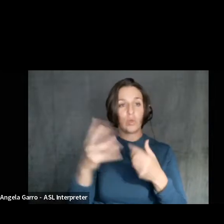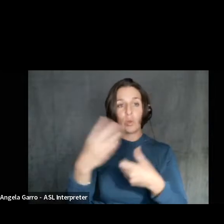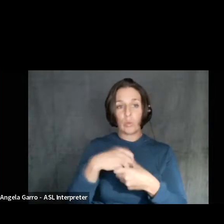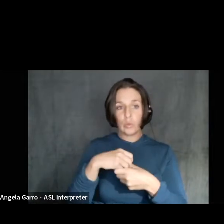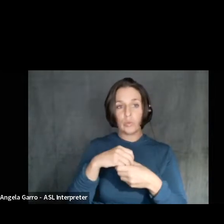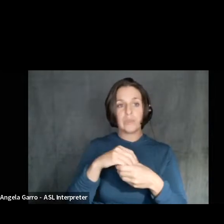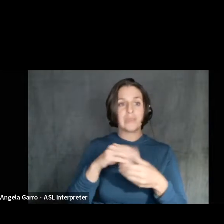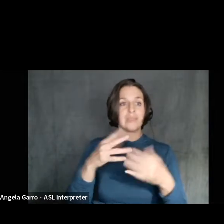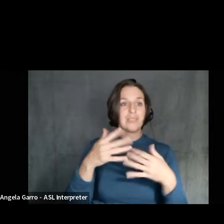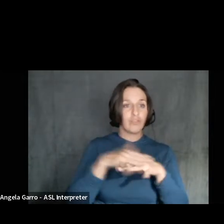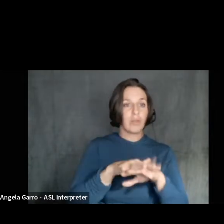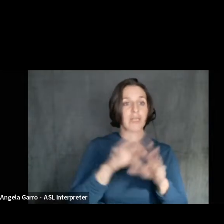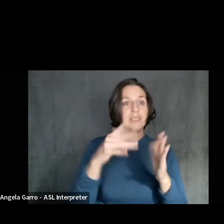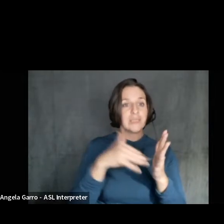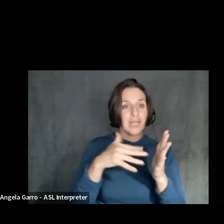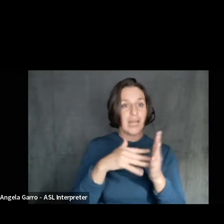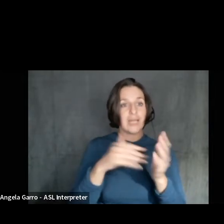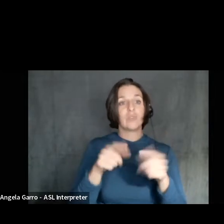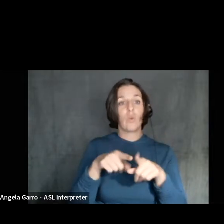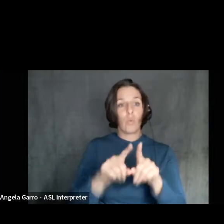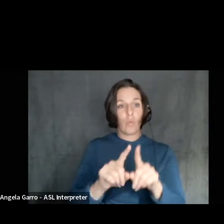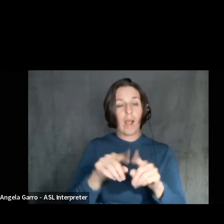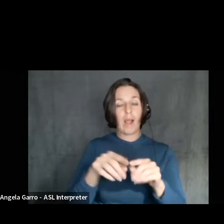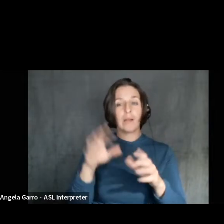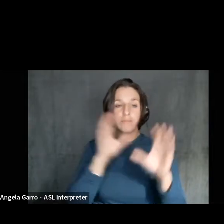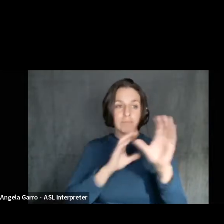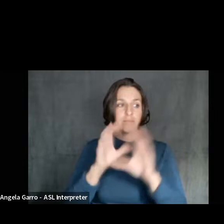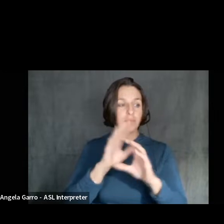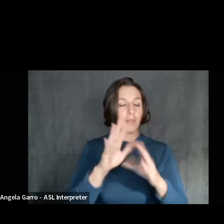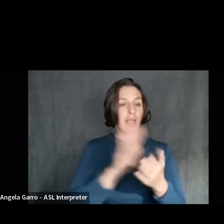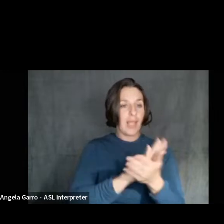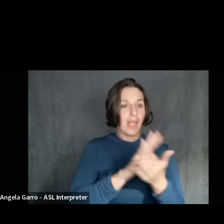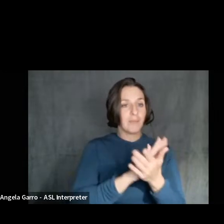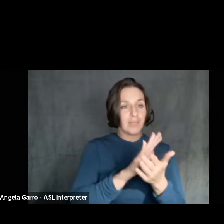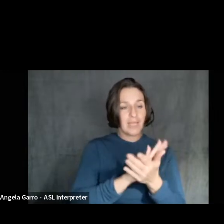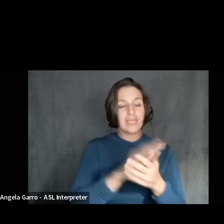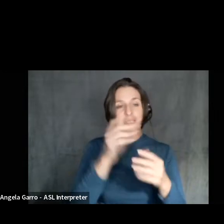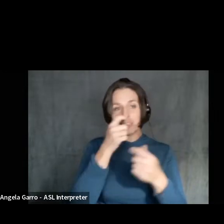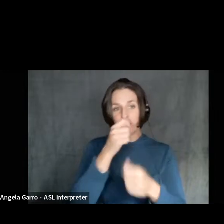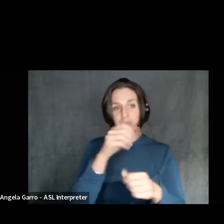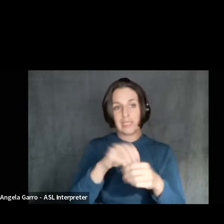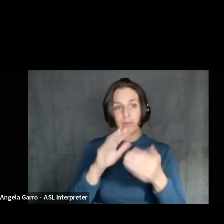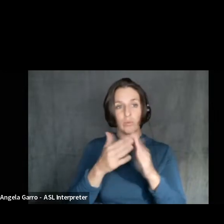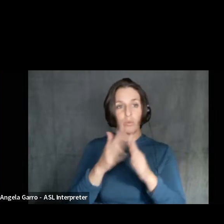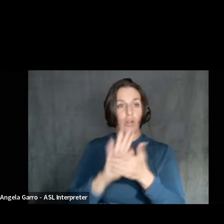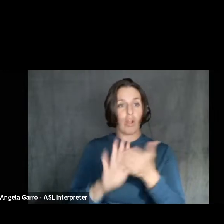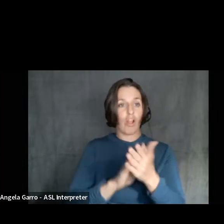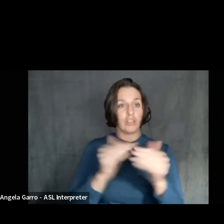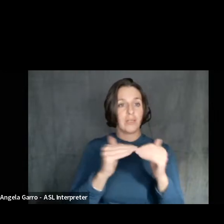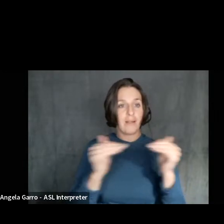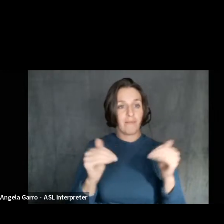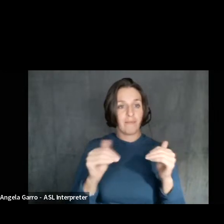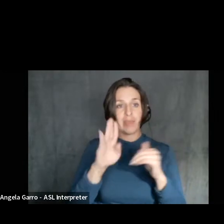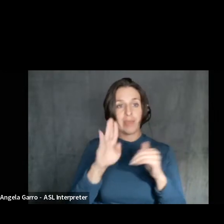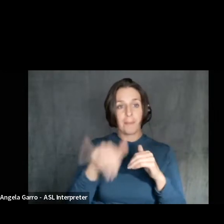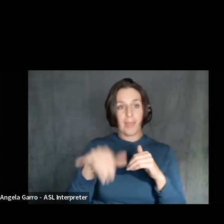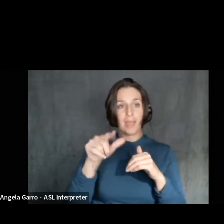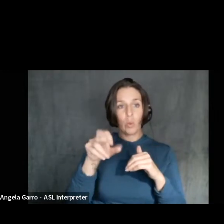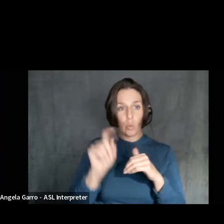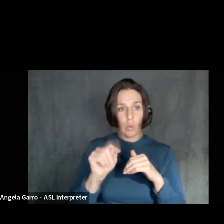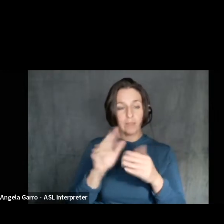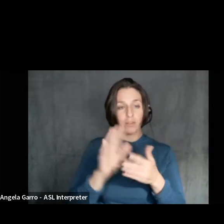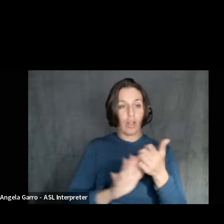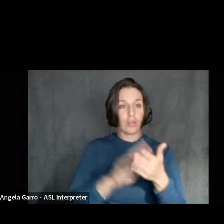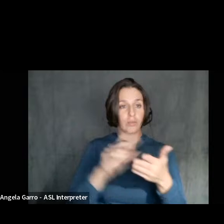experience while exploring their academic interests in the community college level. The Bayquest Scholars Program drives toward